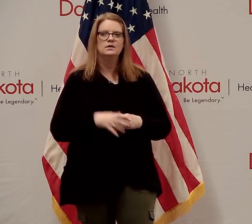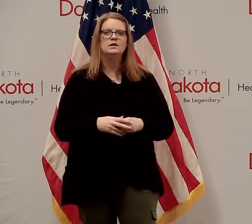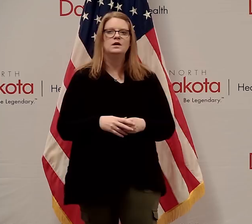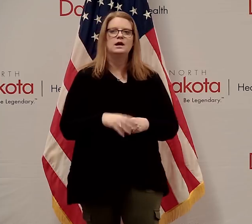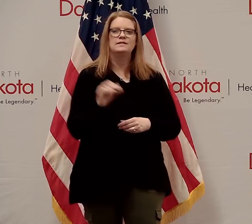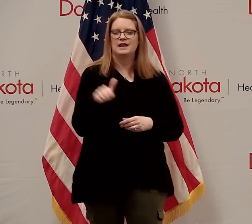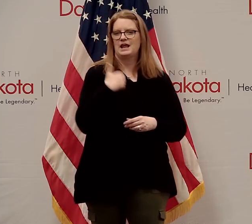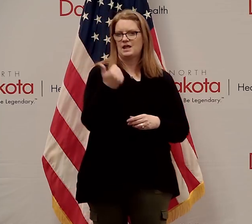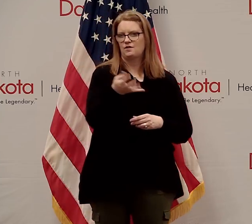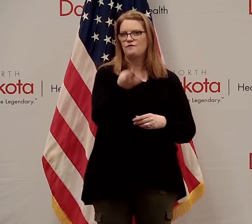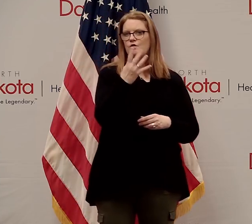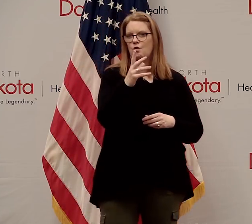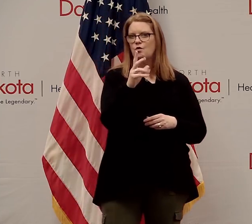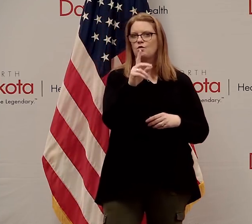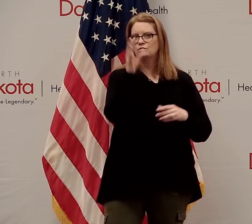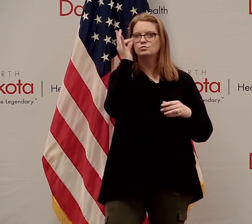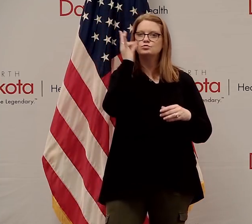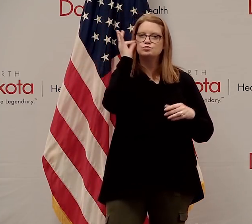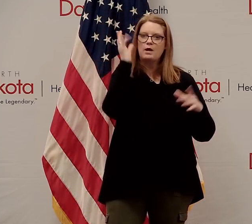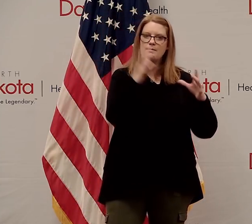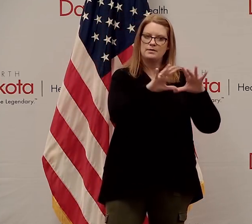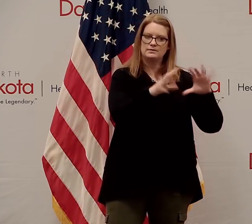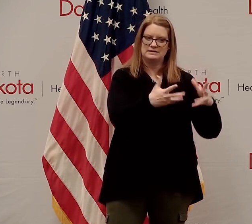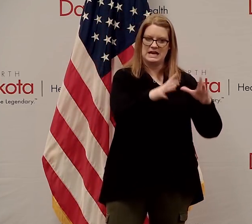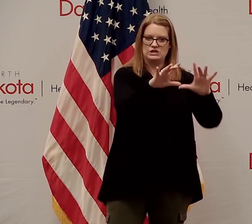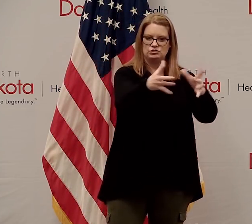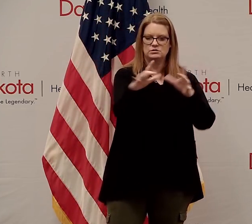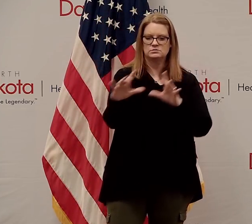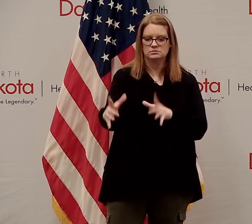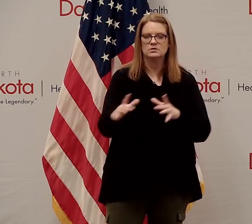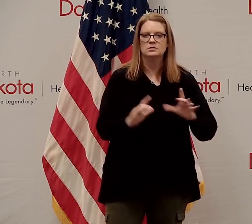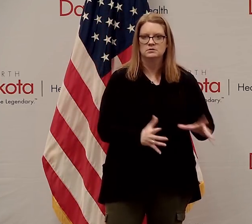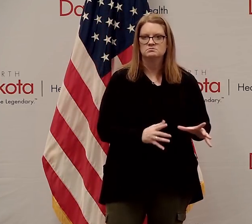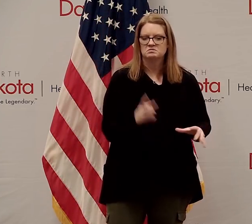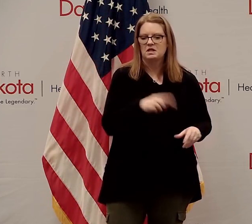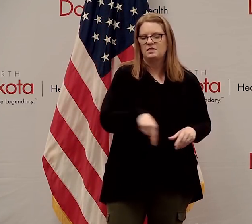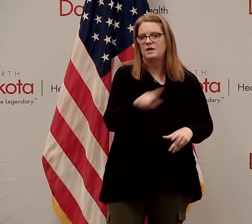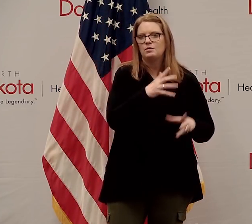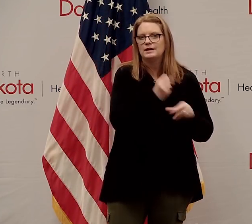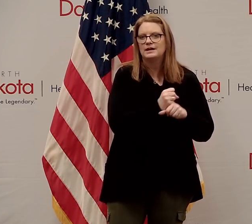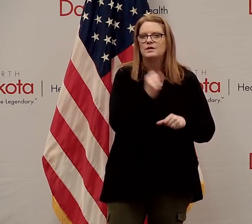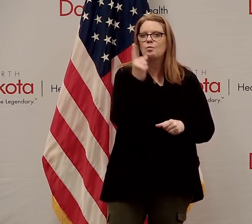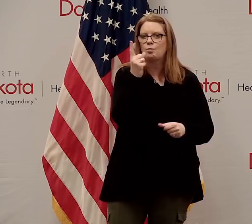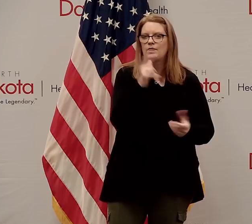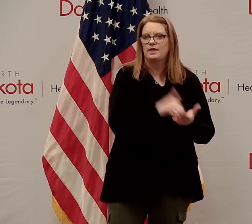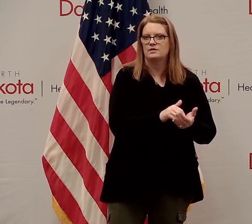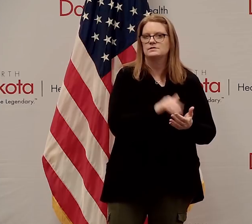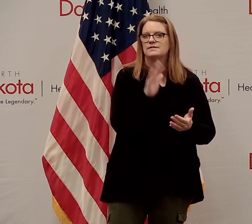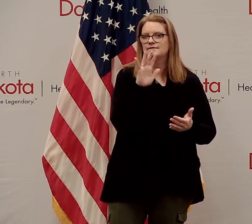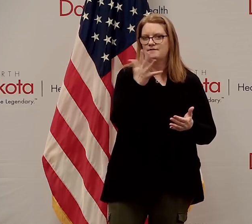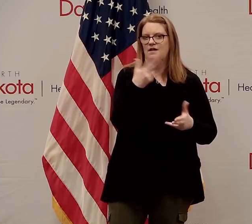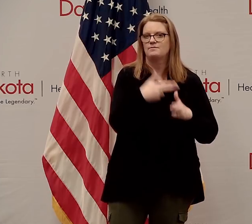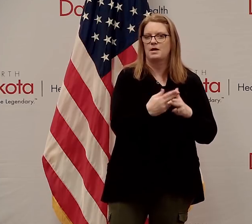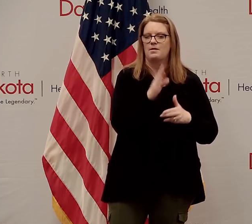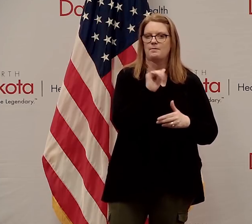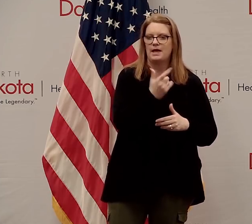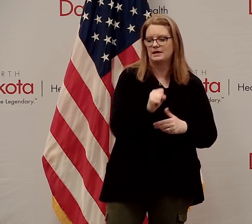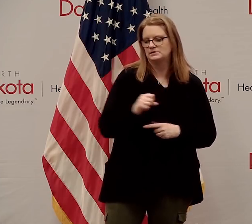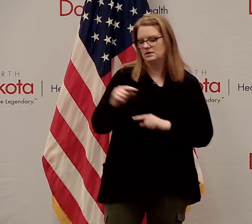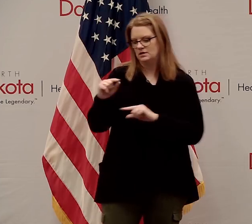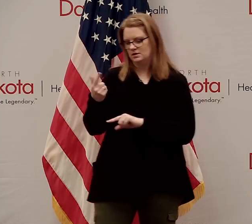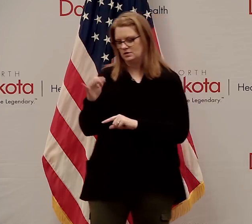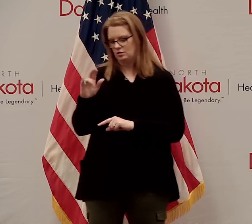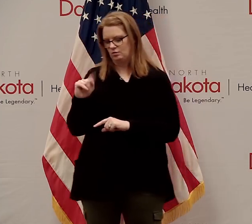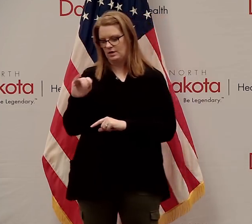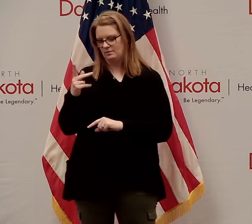other 4 tribal nations with whom we share geography will also receive 1,000 5-pound bags in the coming day. The Great Plains Food Bank,